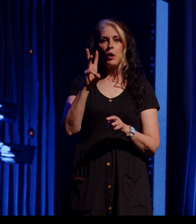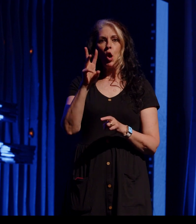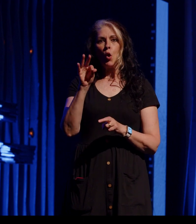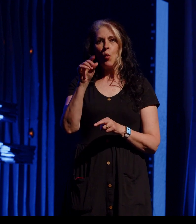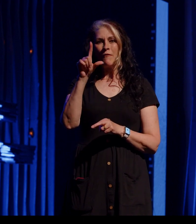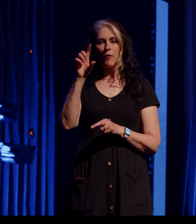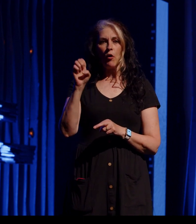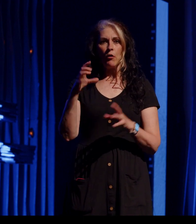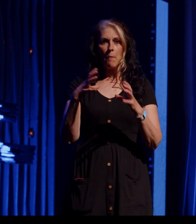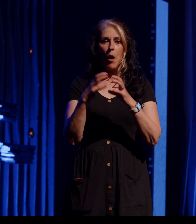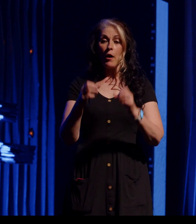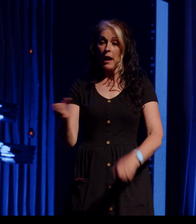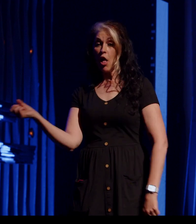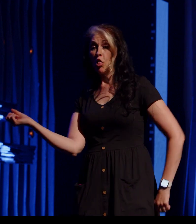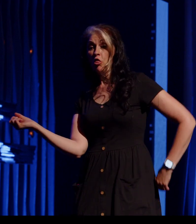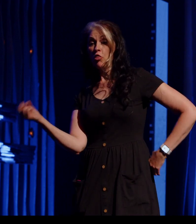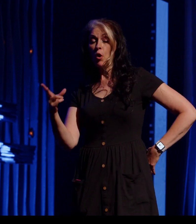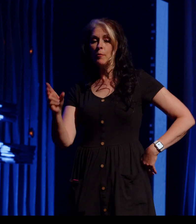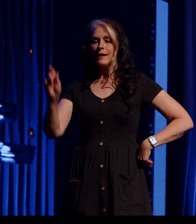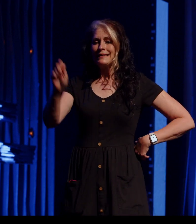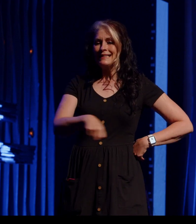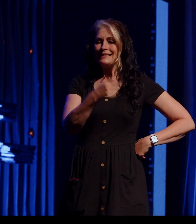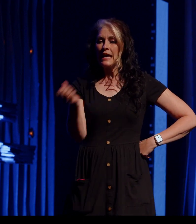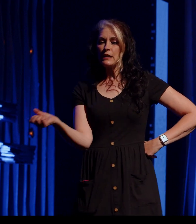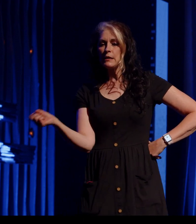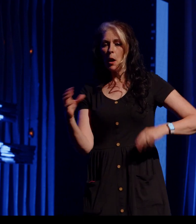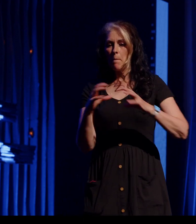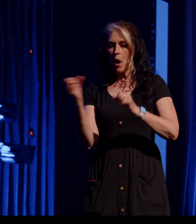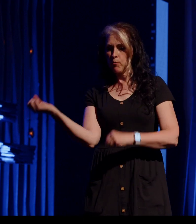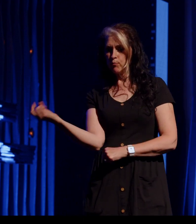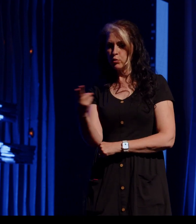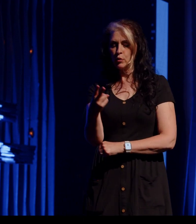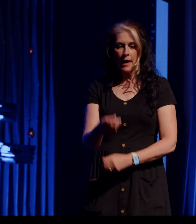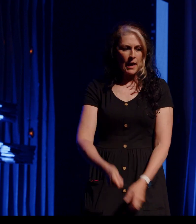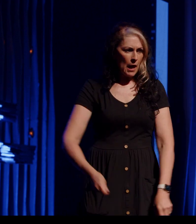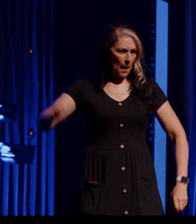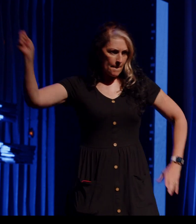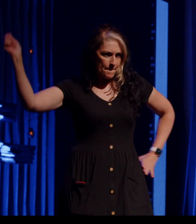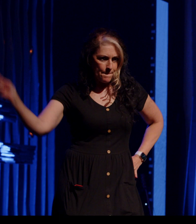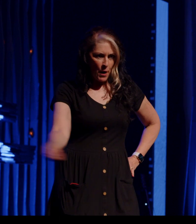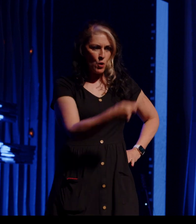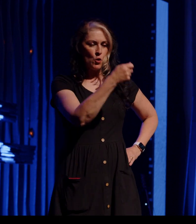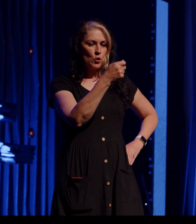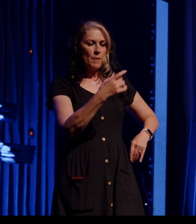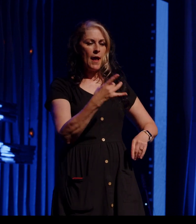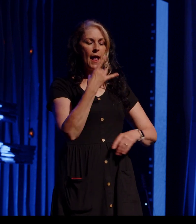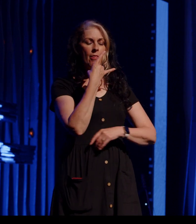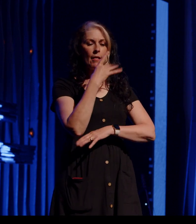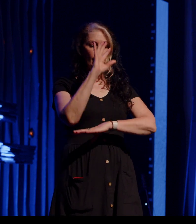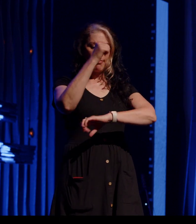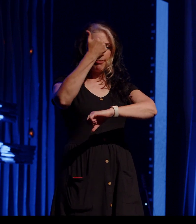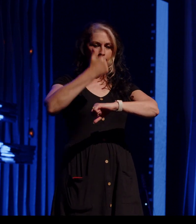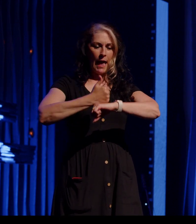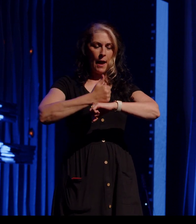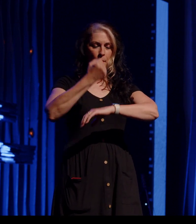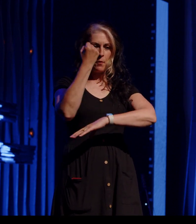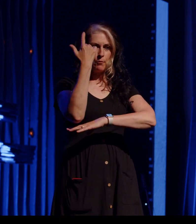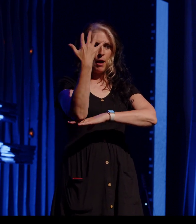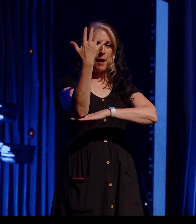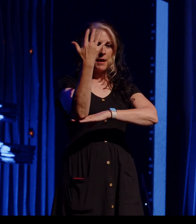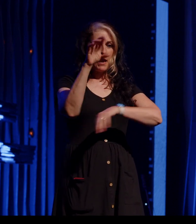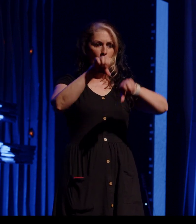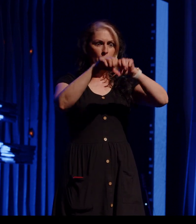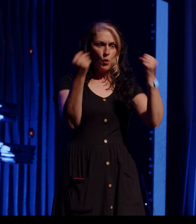was tossing him tennis balls. And he just smashed one, and he broke the lamp. And I'm thinking, the best day of